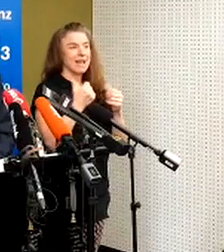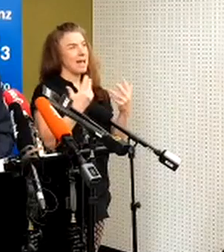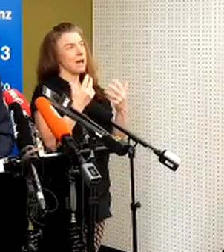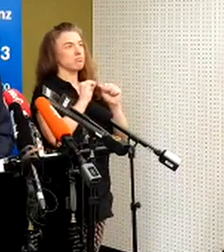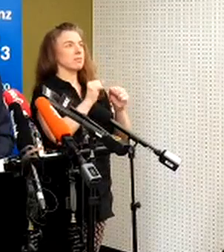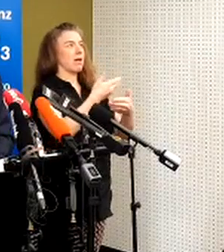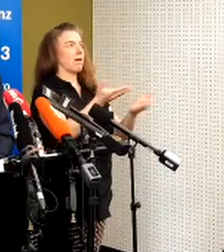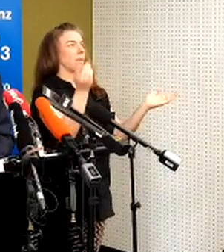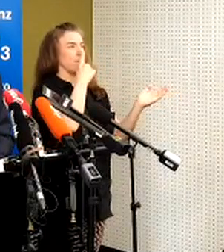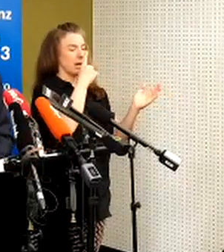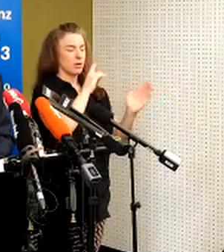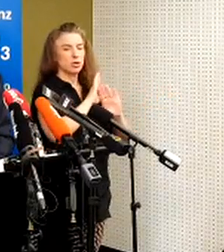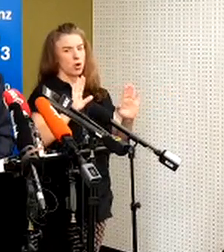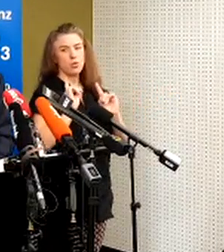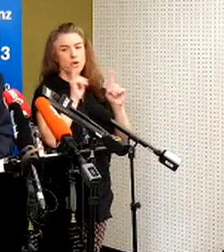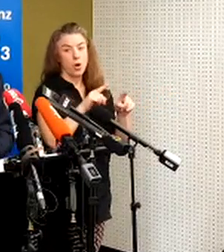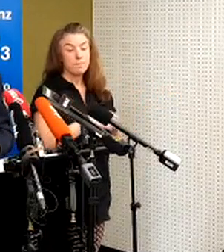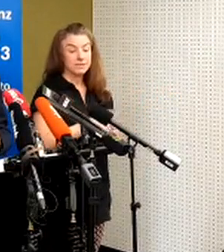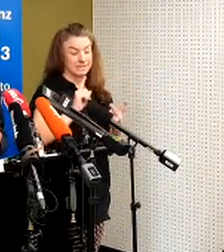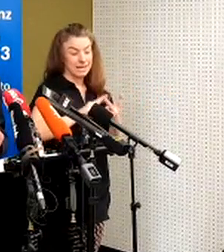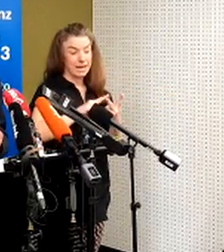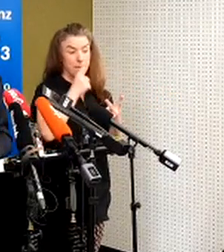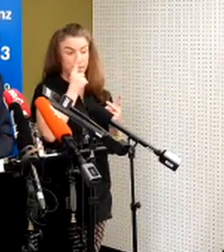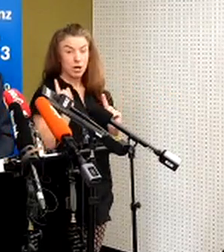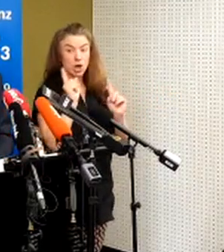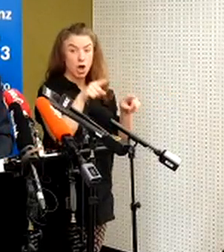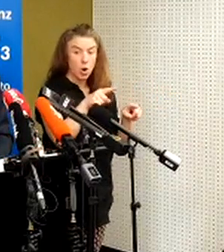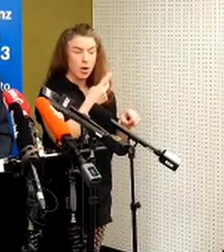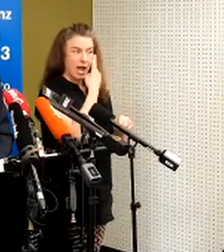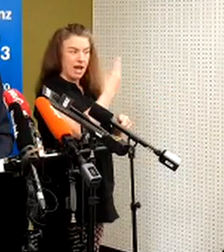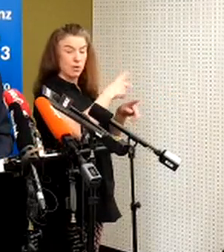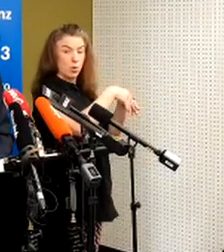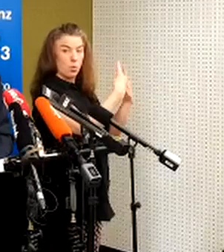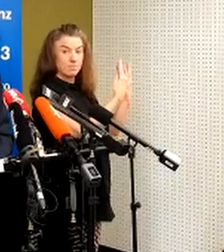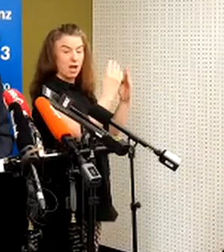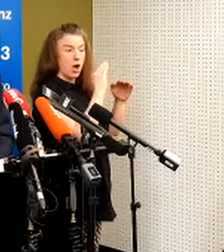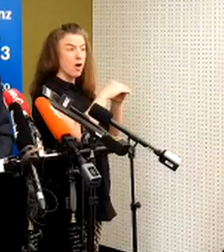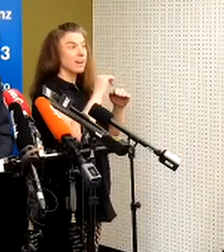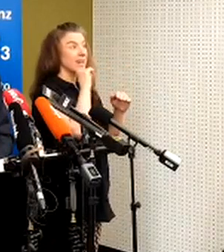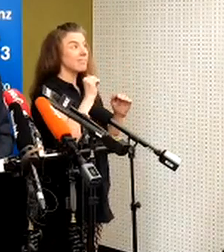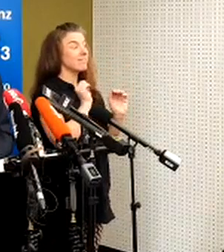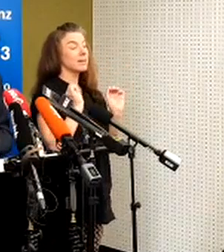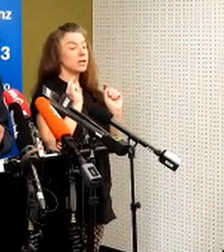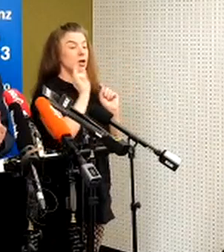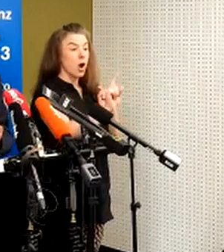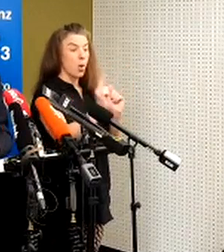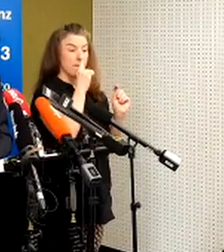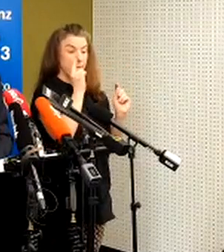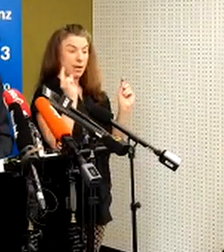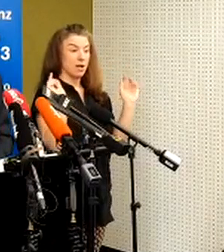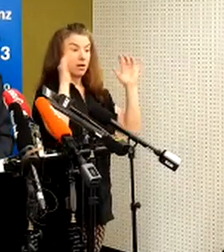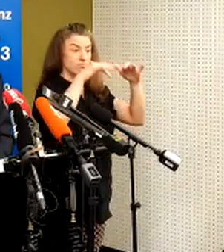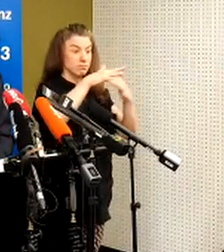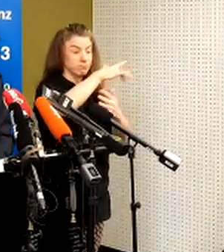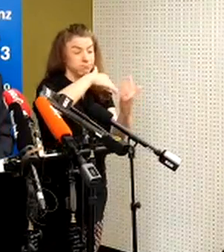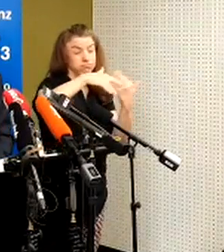others. The second is for people attending those events, please do look at the advice on our website around attending mass gatherings, and please do just